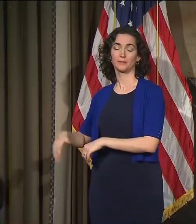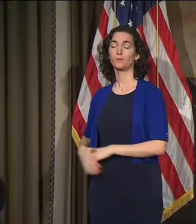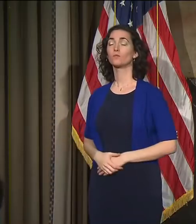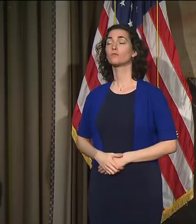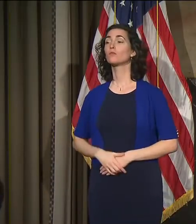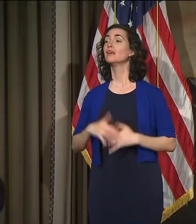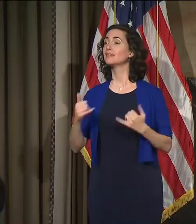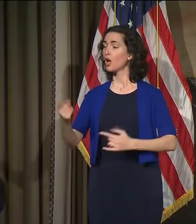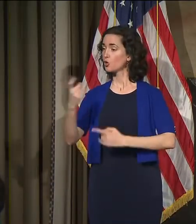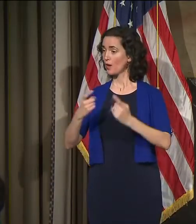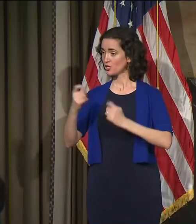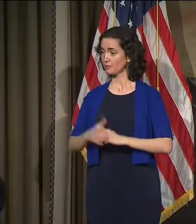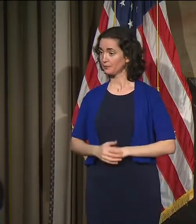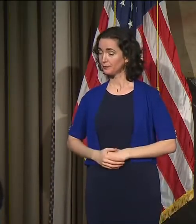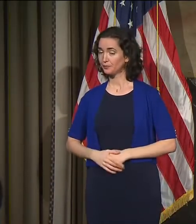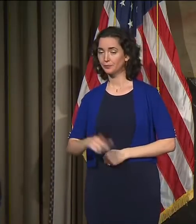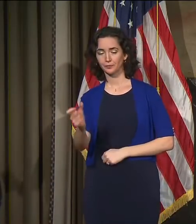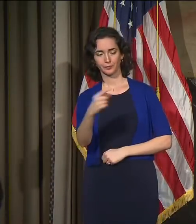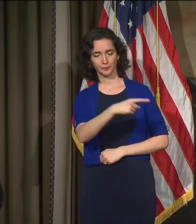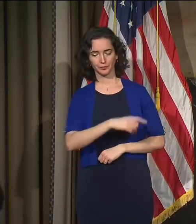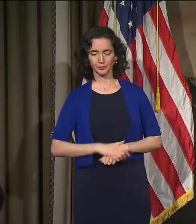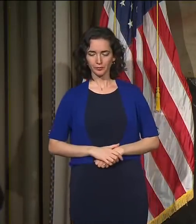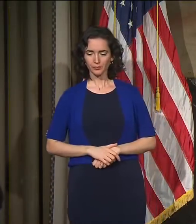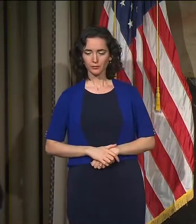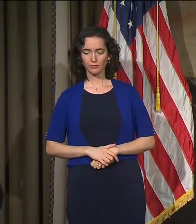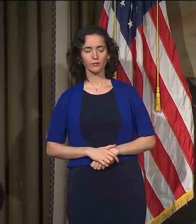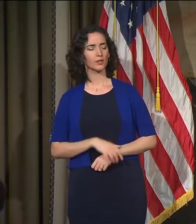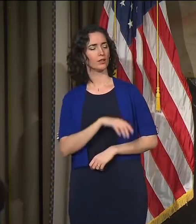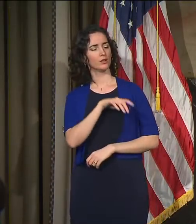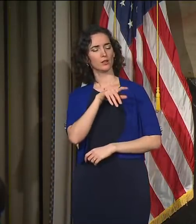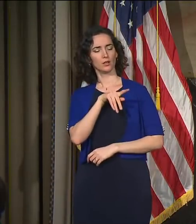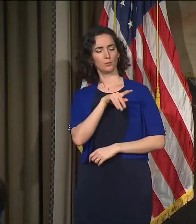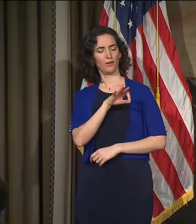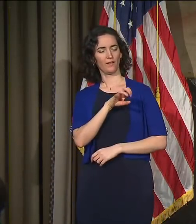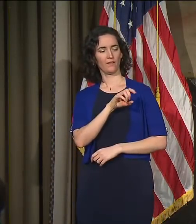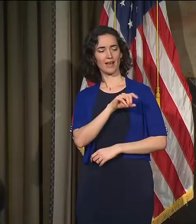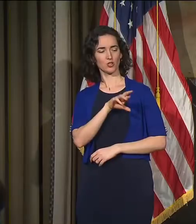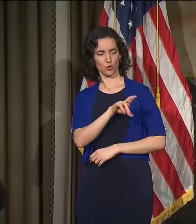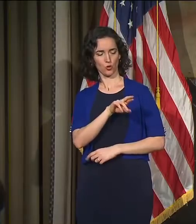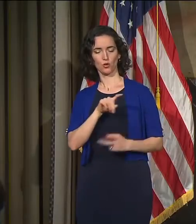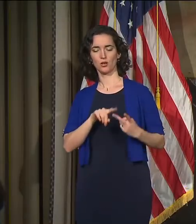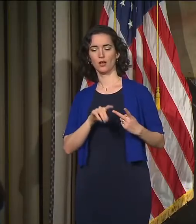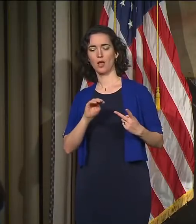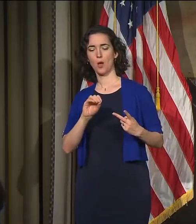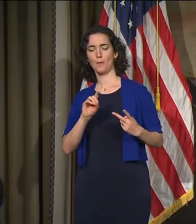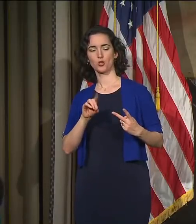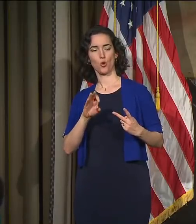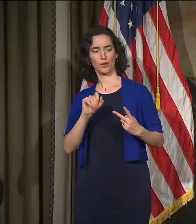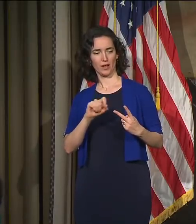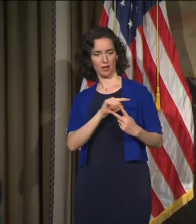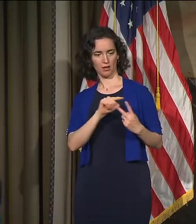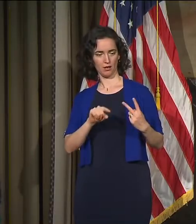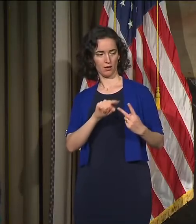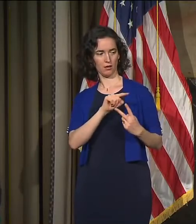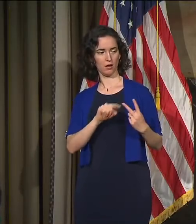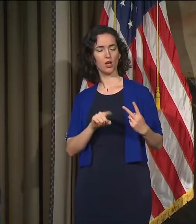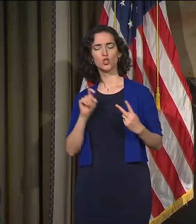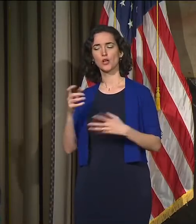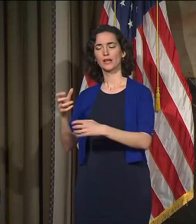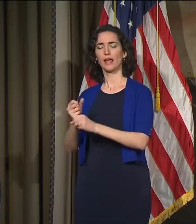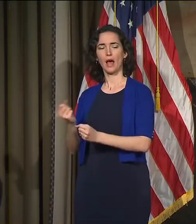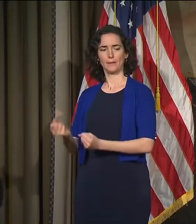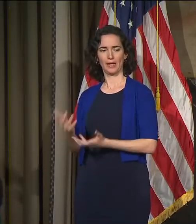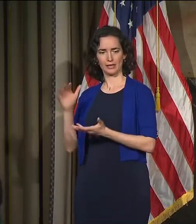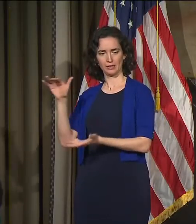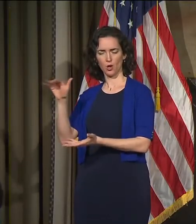between the Pfizer and Moderna shipments we were supposed to receive over the past 2 weeks, I think it's 146 and change thousand doses. Do you know how many